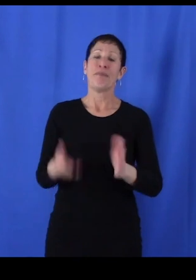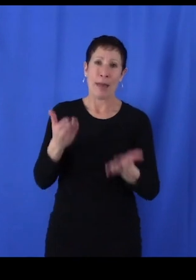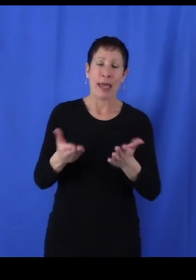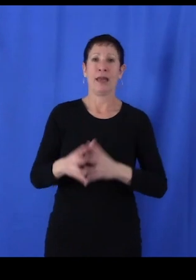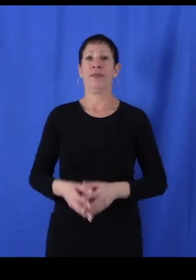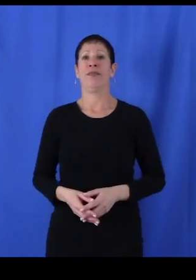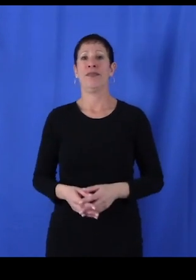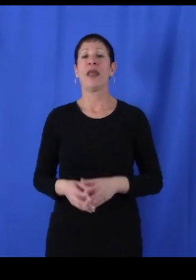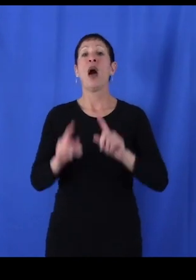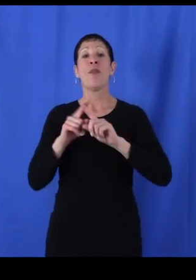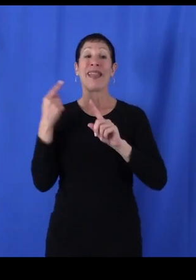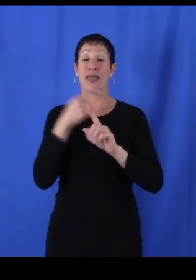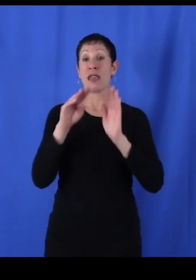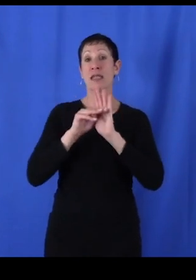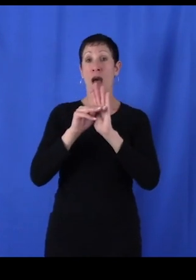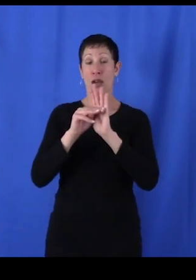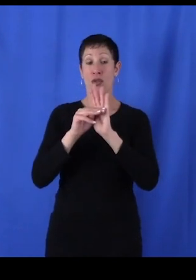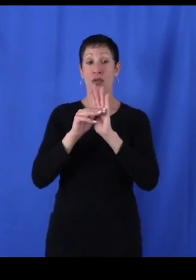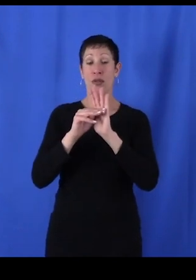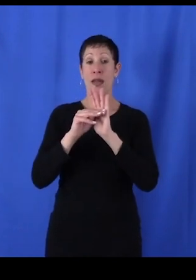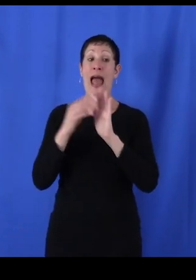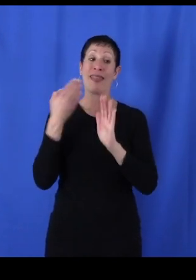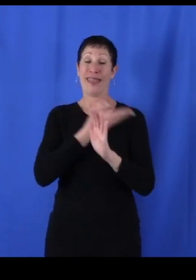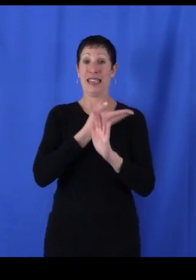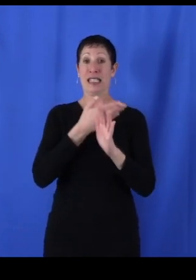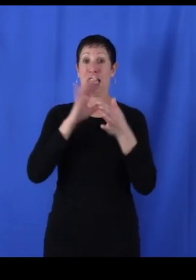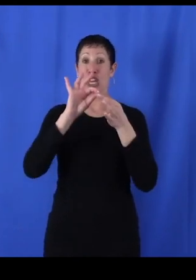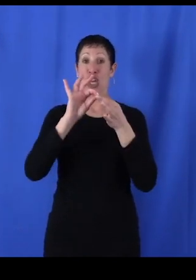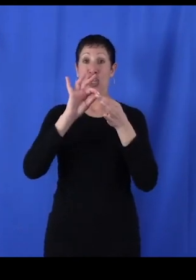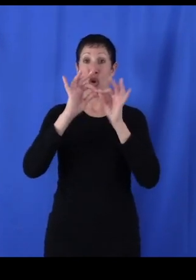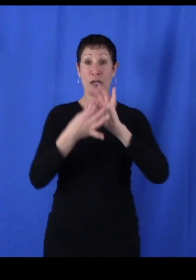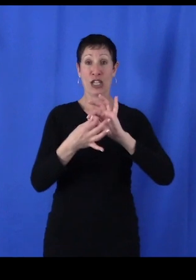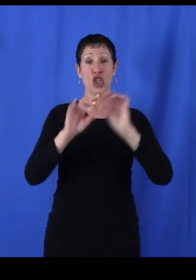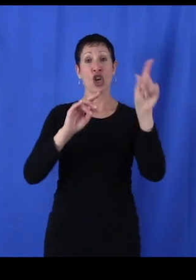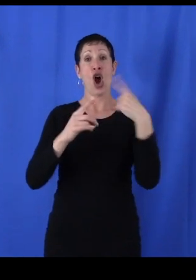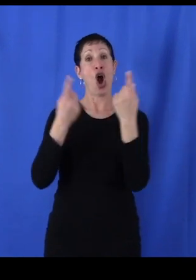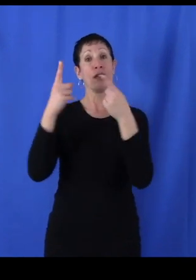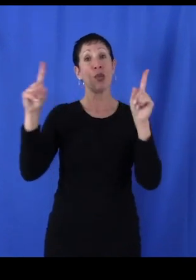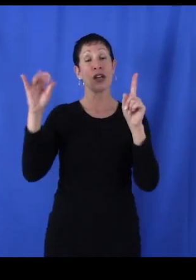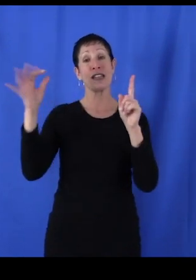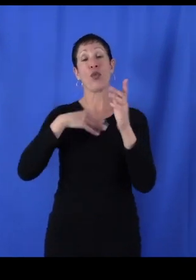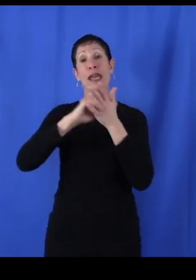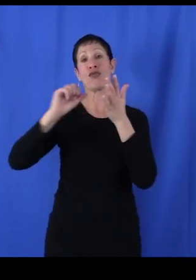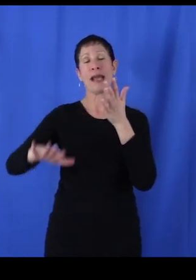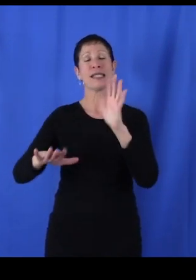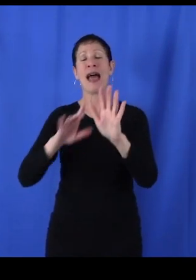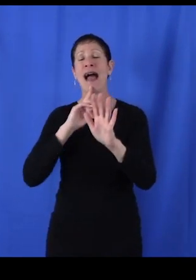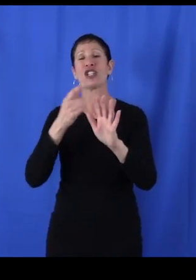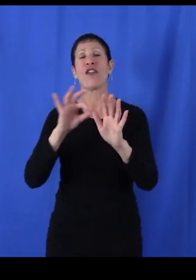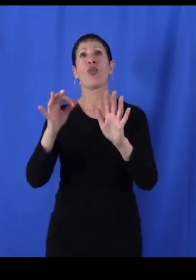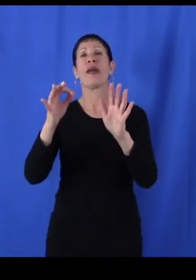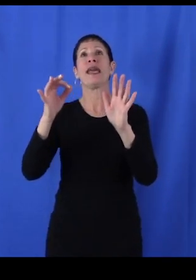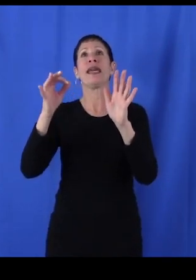Maybe. But this model and this interpretation only works if we erase, in fact, if we